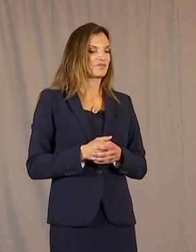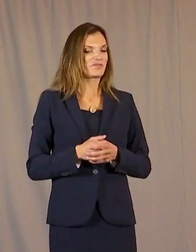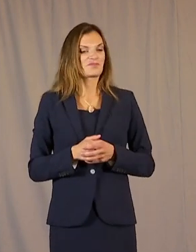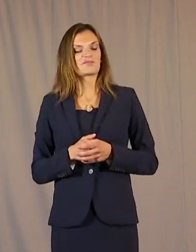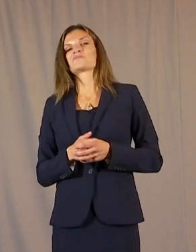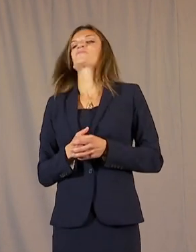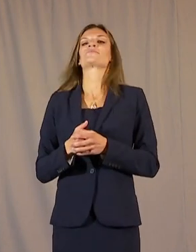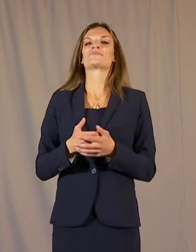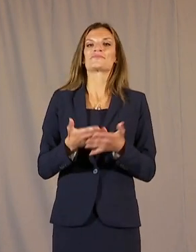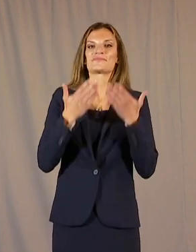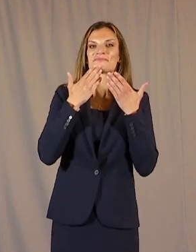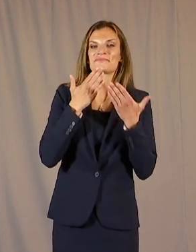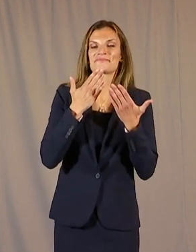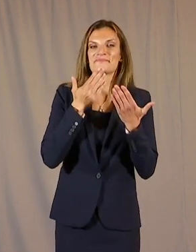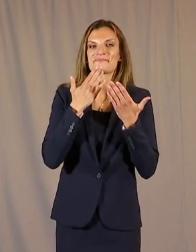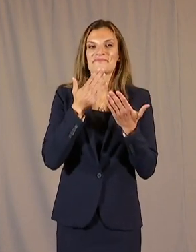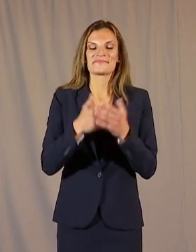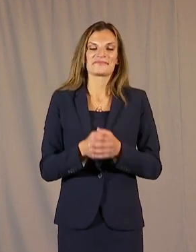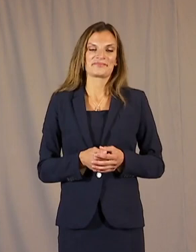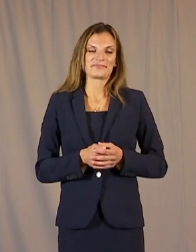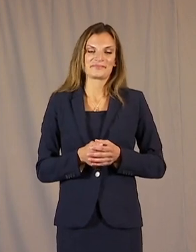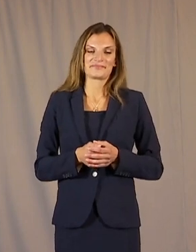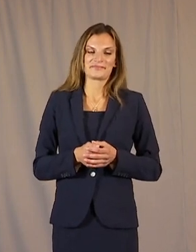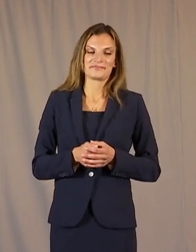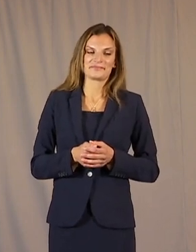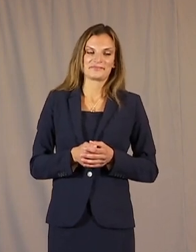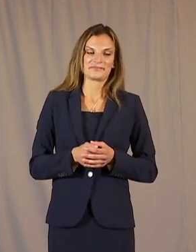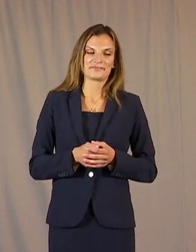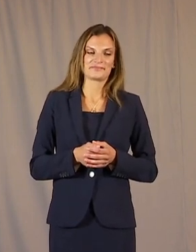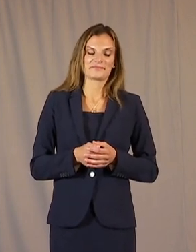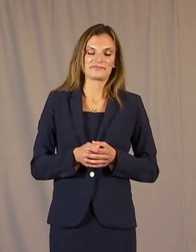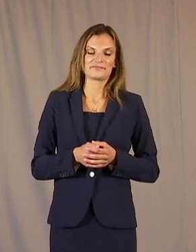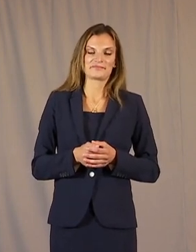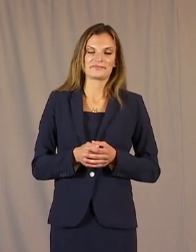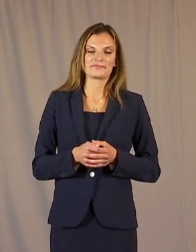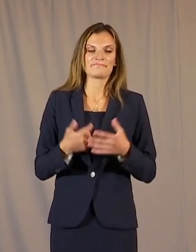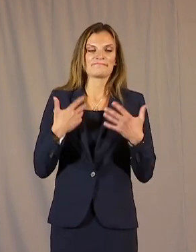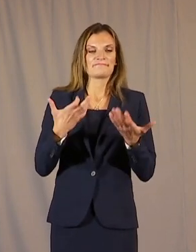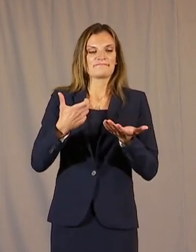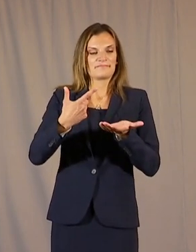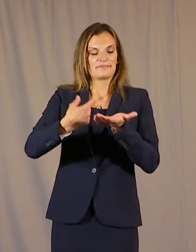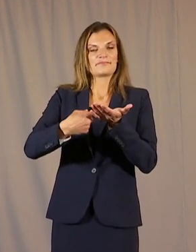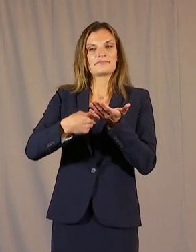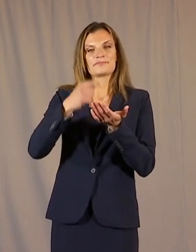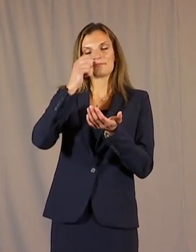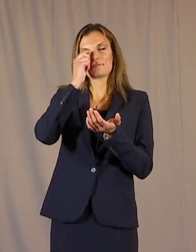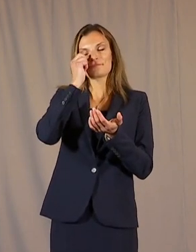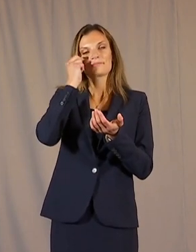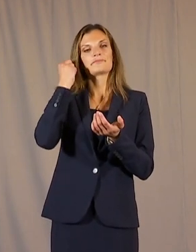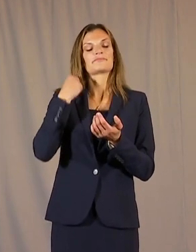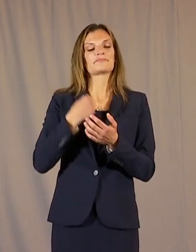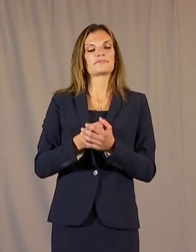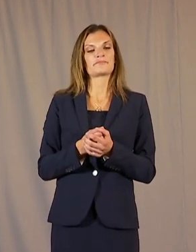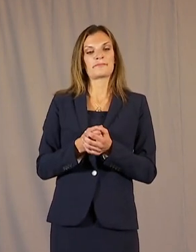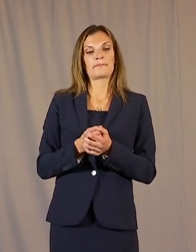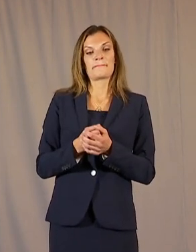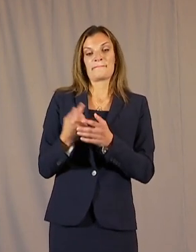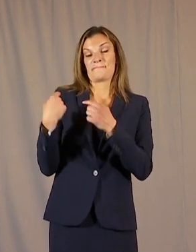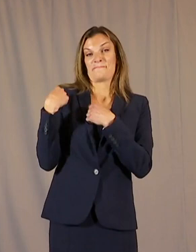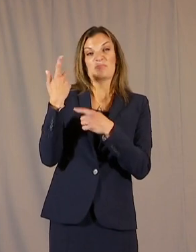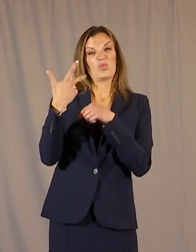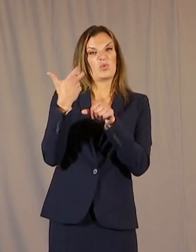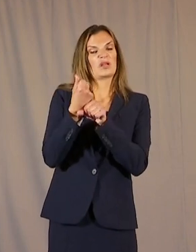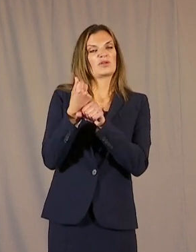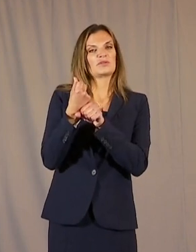Thank you, and I really just want to underline how much of a profound time these last 3 years have